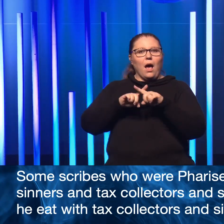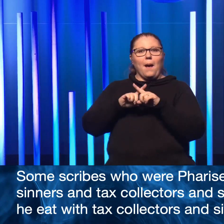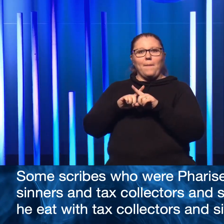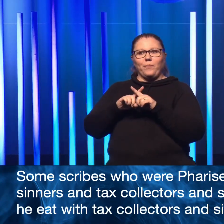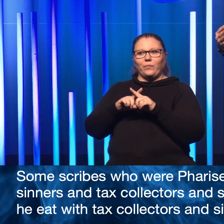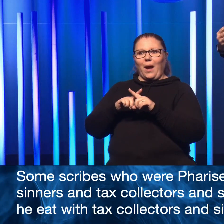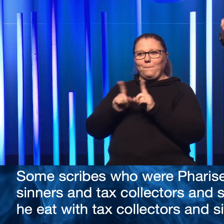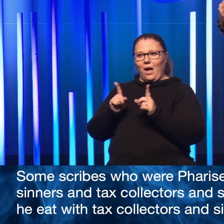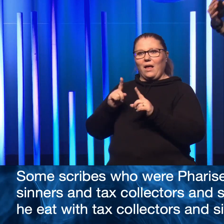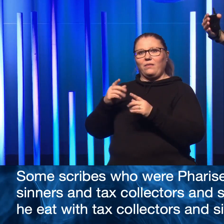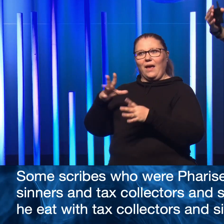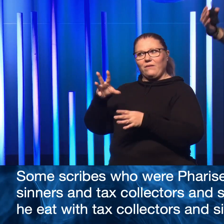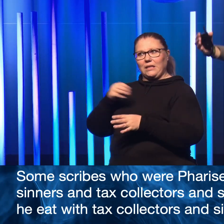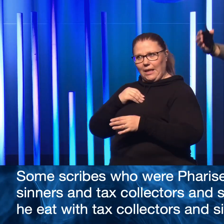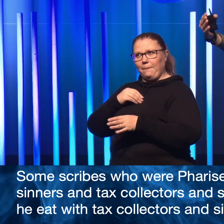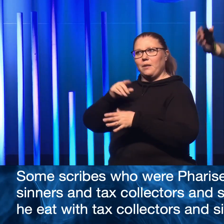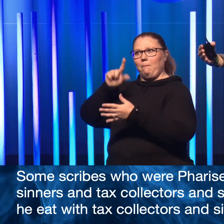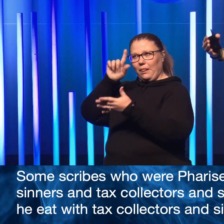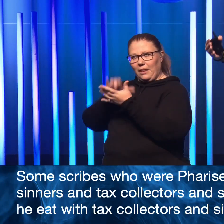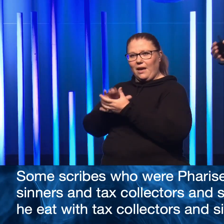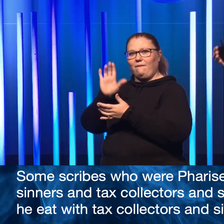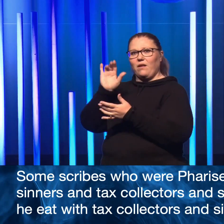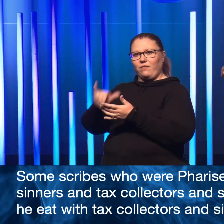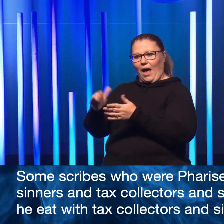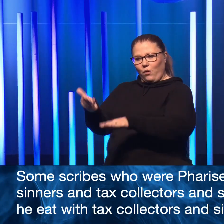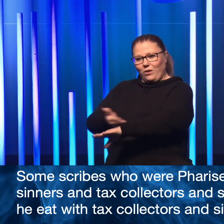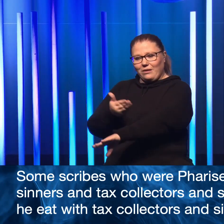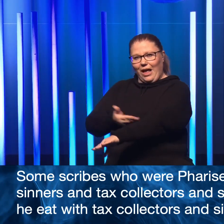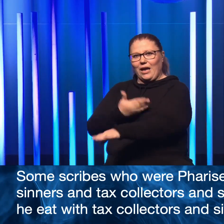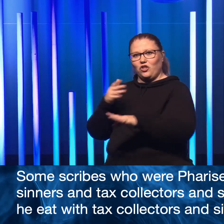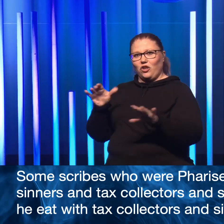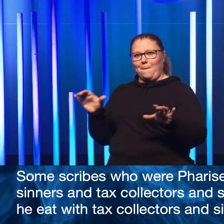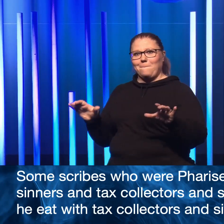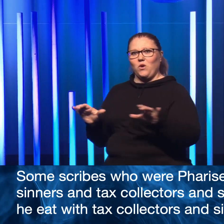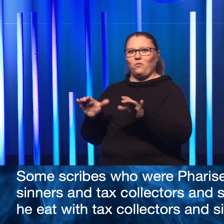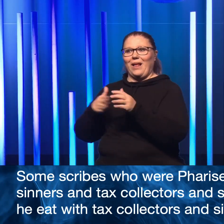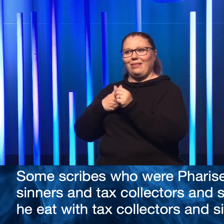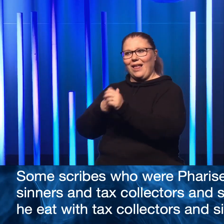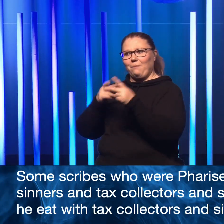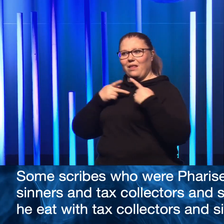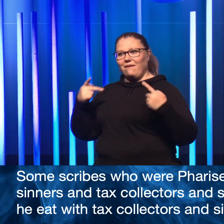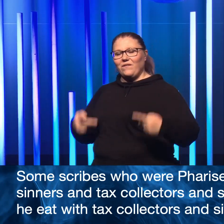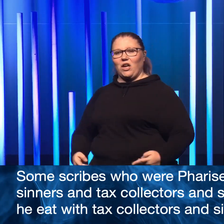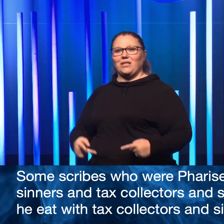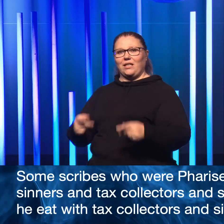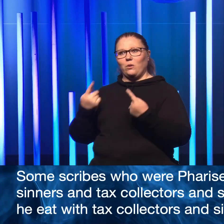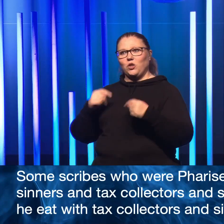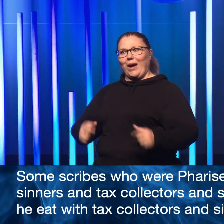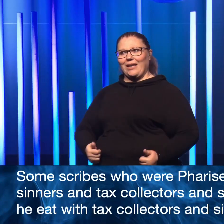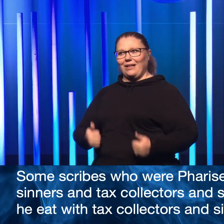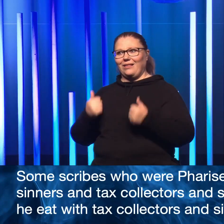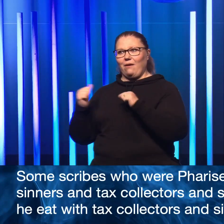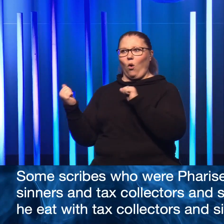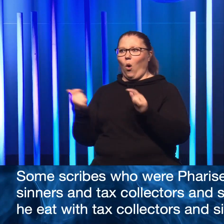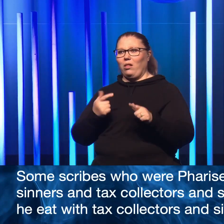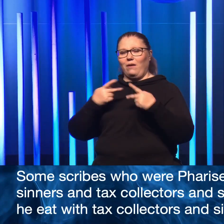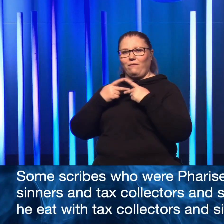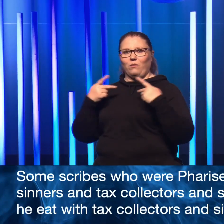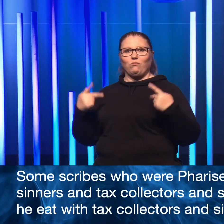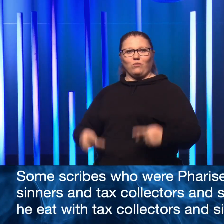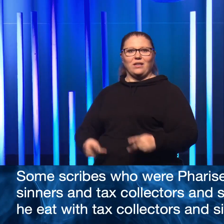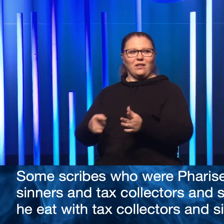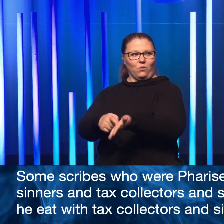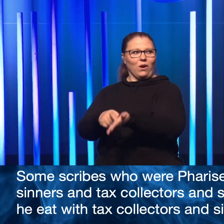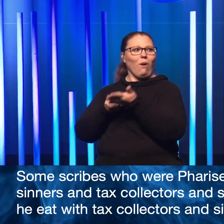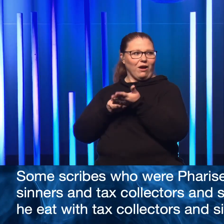and believed in this revitalization movement led by the Pharisees. So they were trying to live all the priestly requirements,